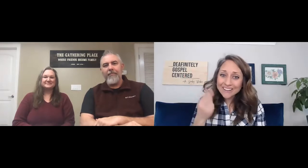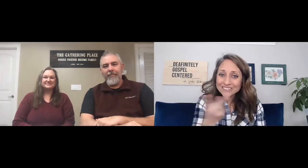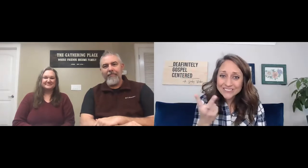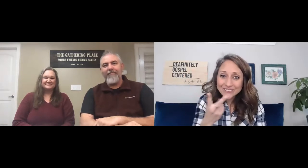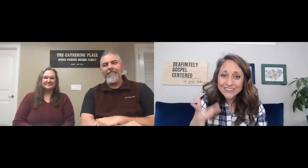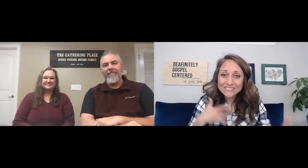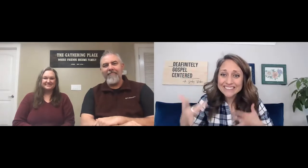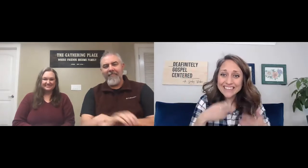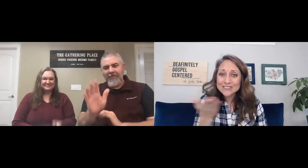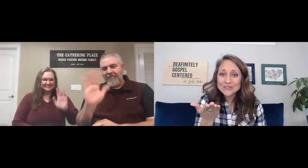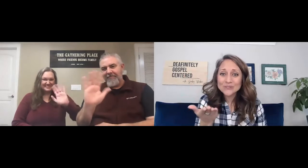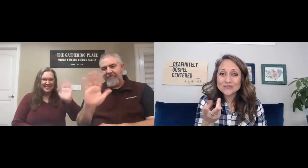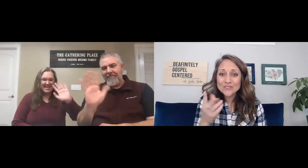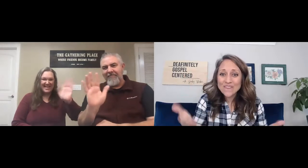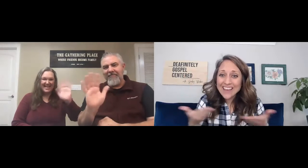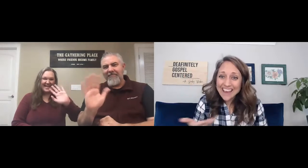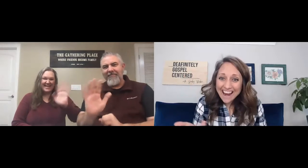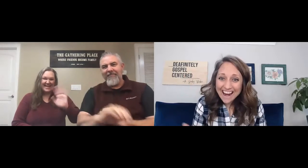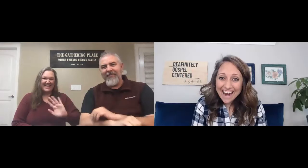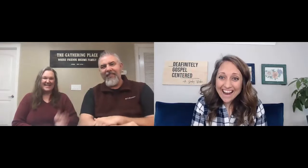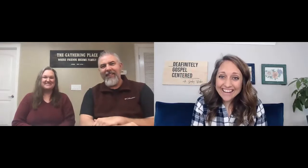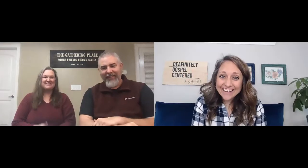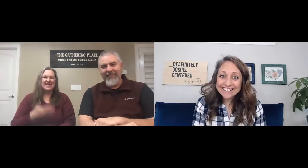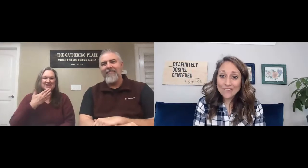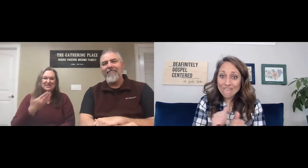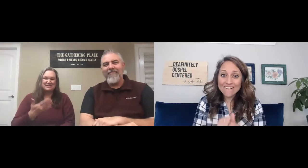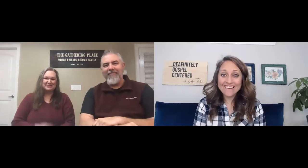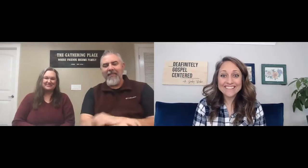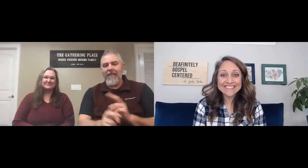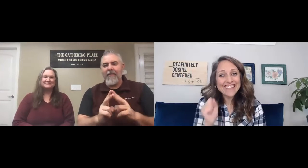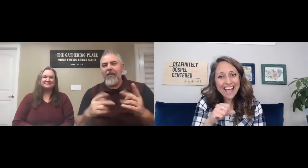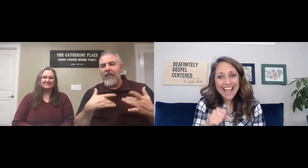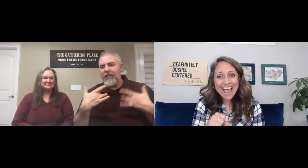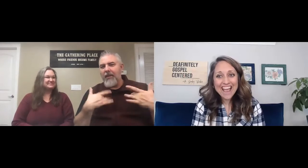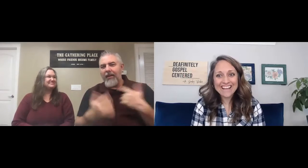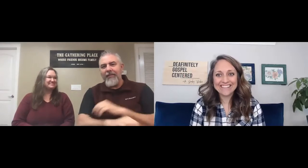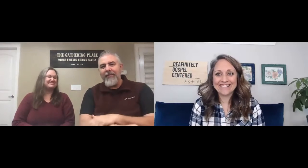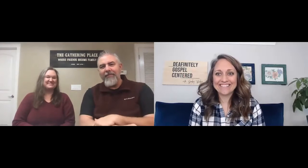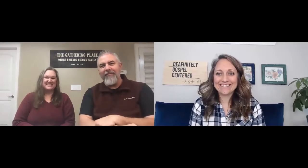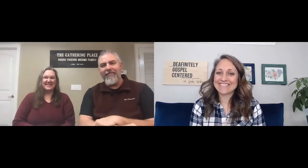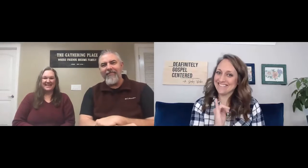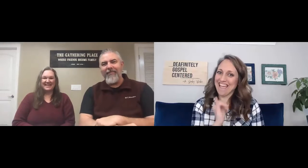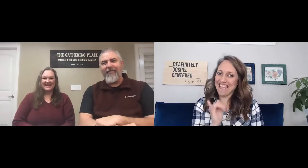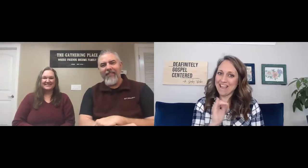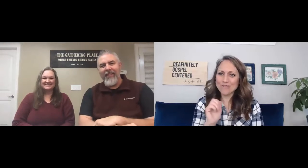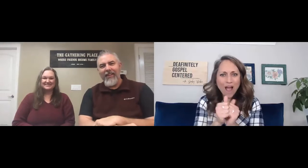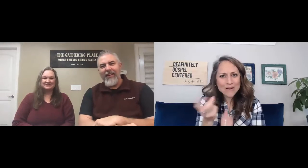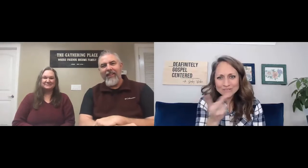Welcome, you guys. We are so excited that you're here. Thanks for having us. Yeah, of course. We're very excited to be here. How are you guys